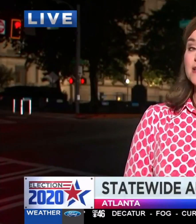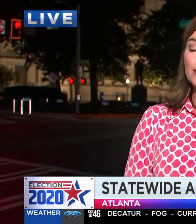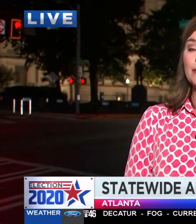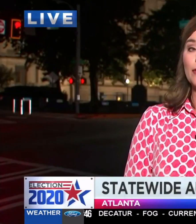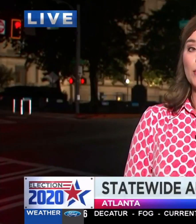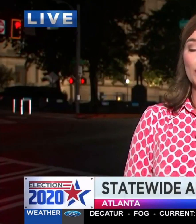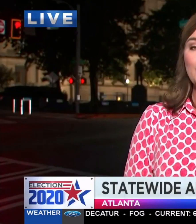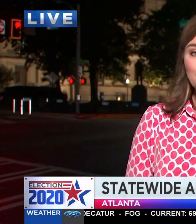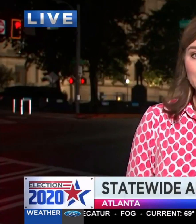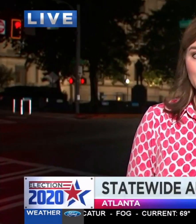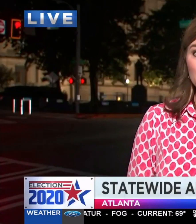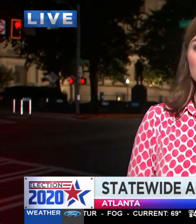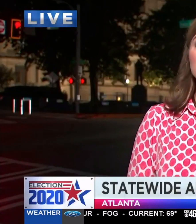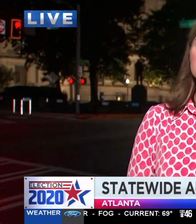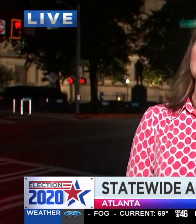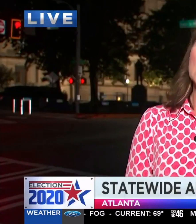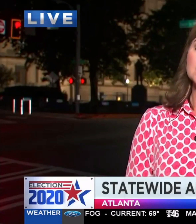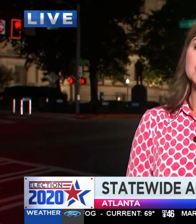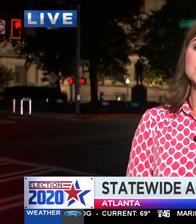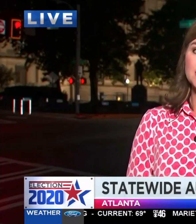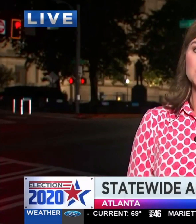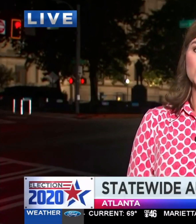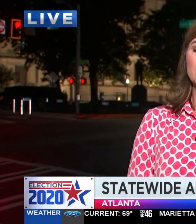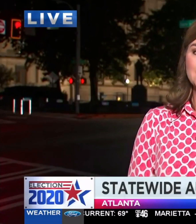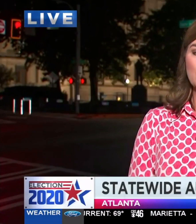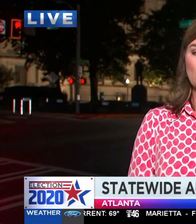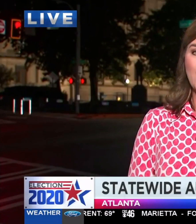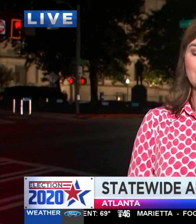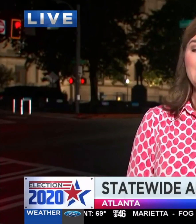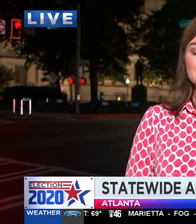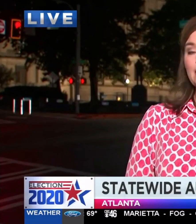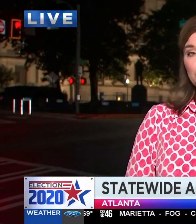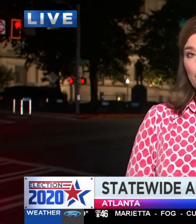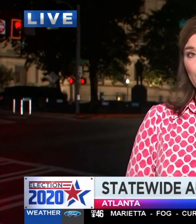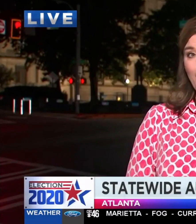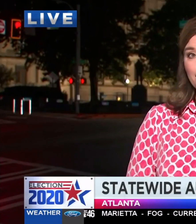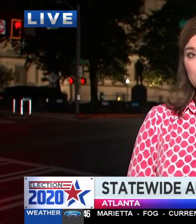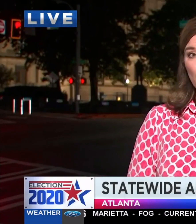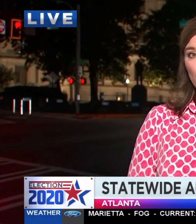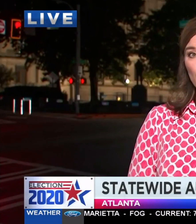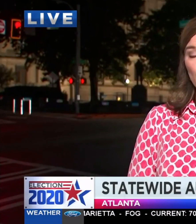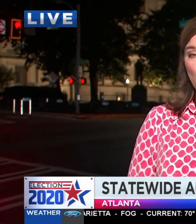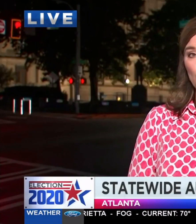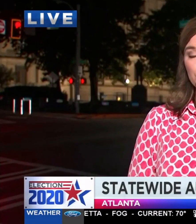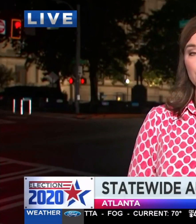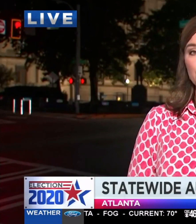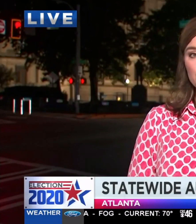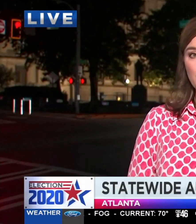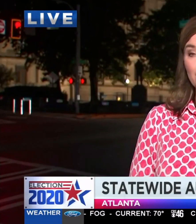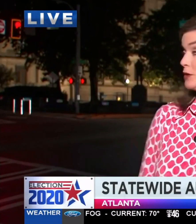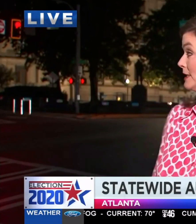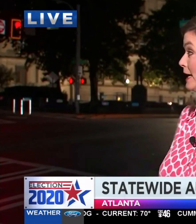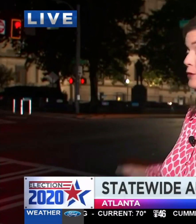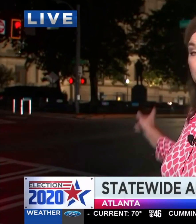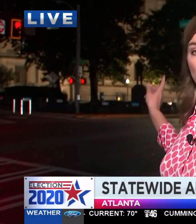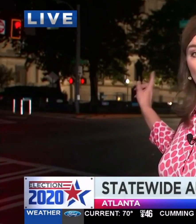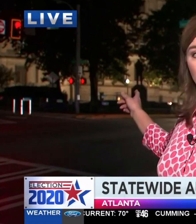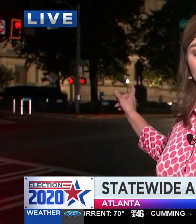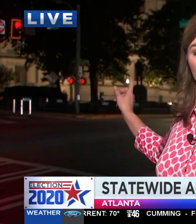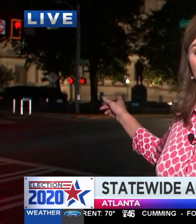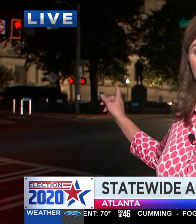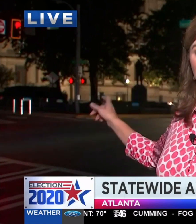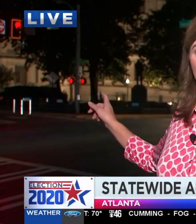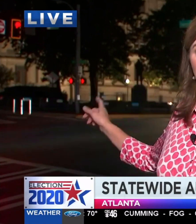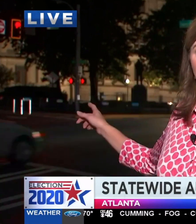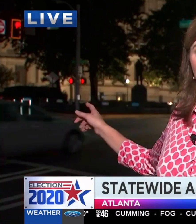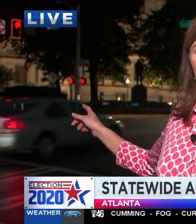And that's coming from a Republican who just lost his seat to a Democrat. Secretary Raffensperger will hold a news conference later this morning